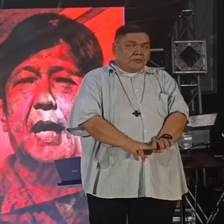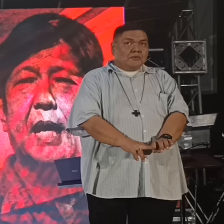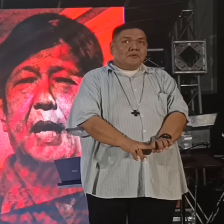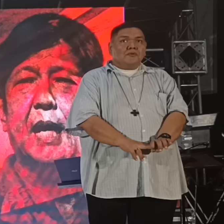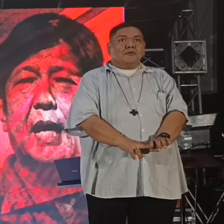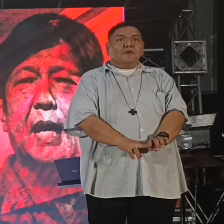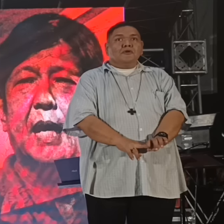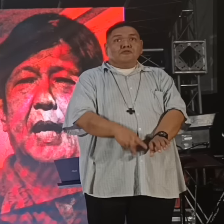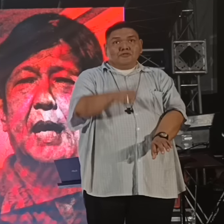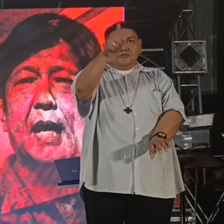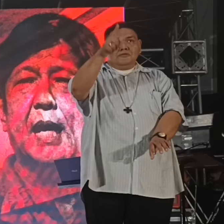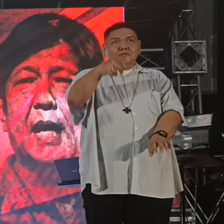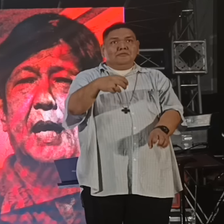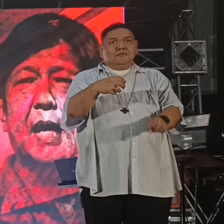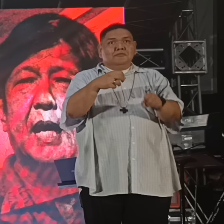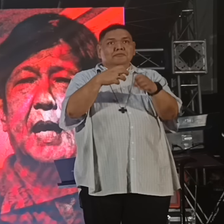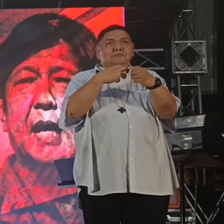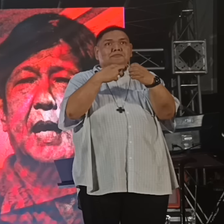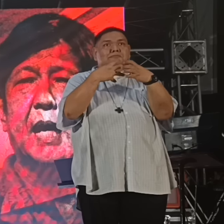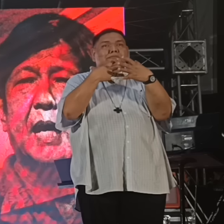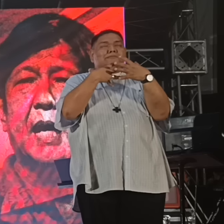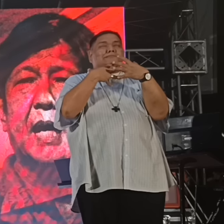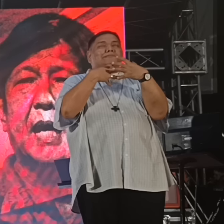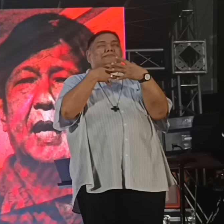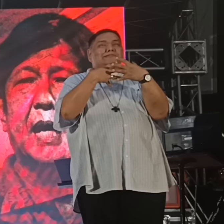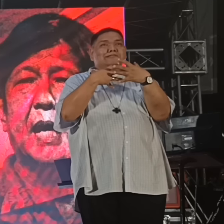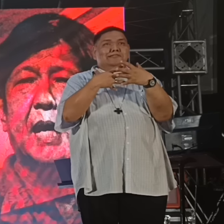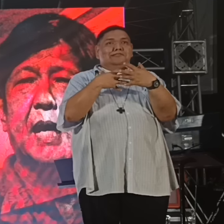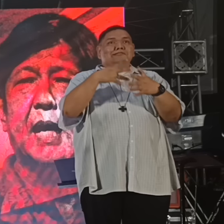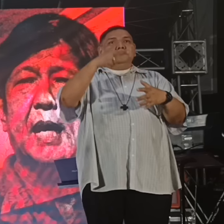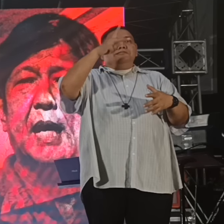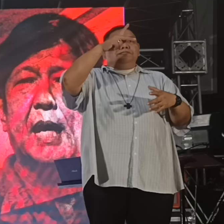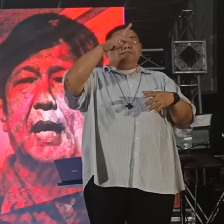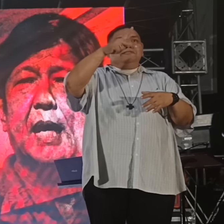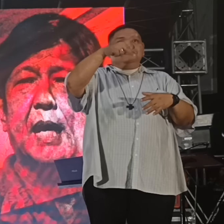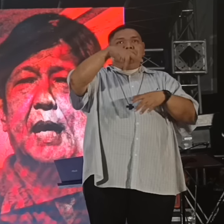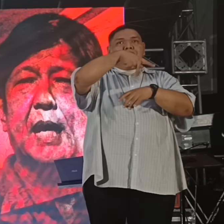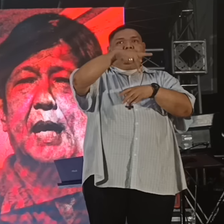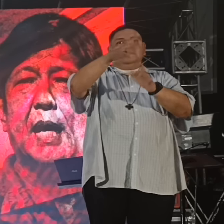Matakot sila, ang kinakalaban nila ay